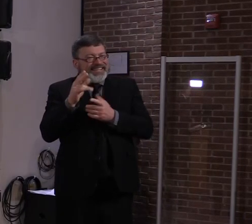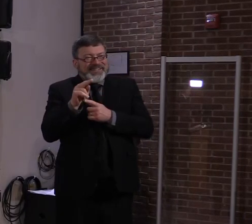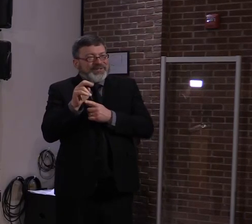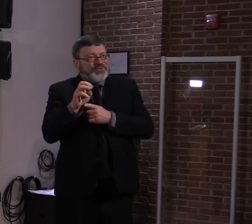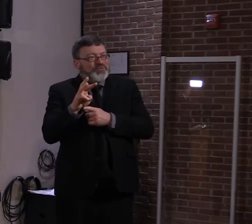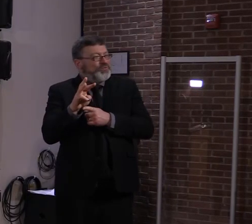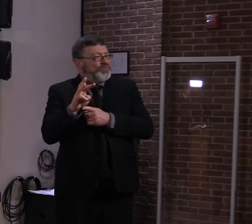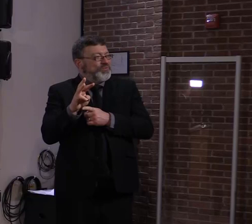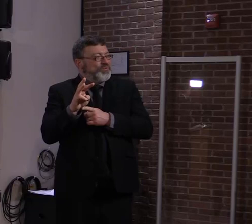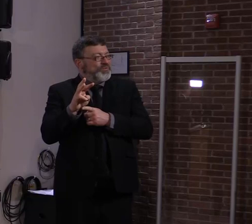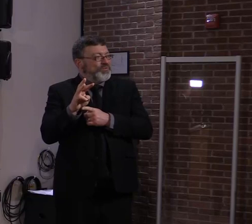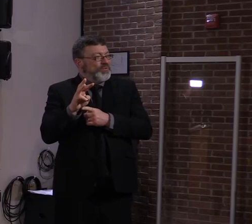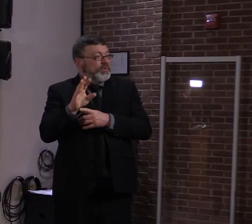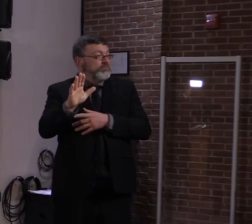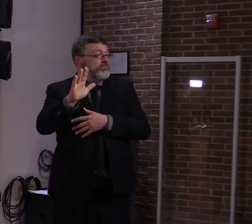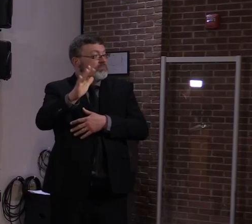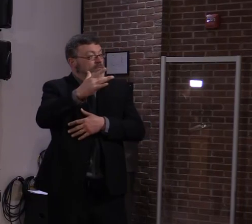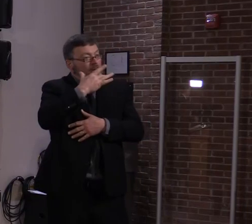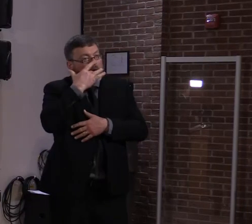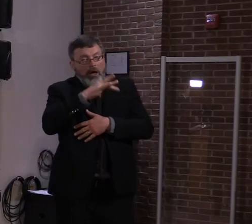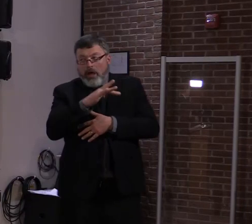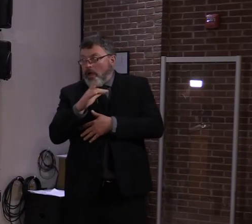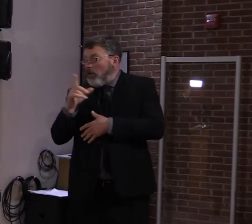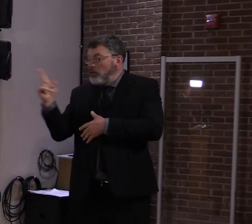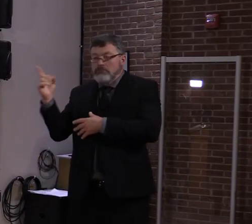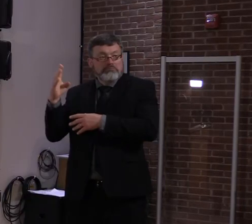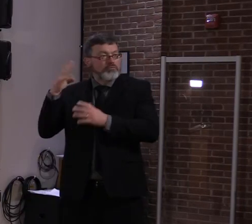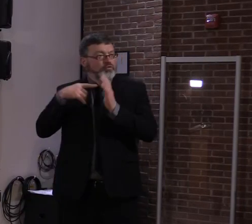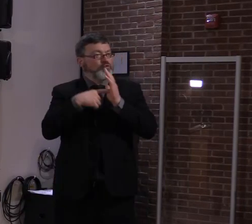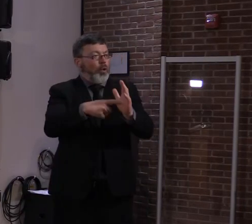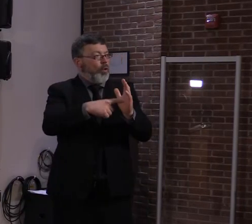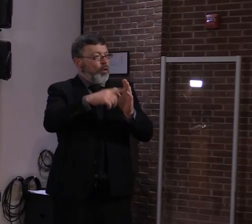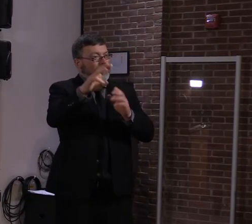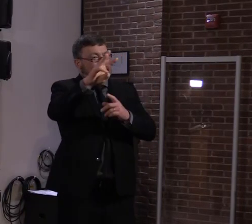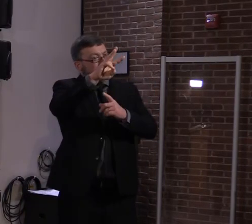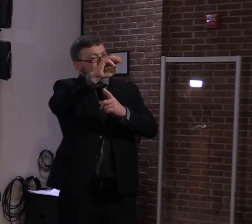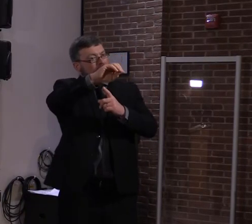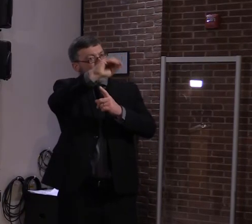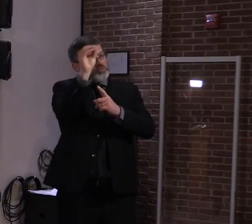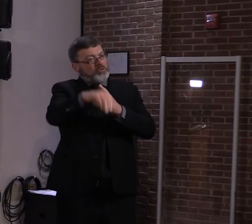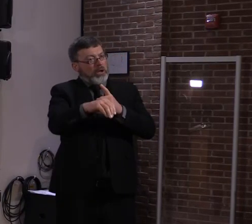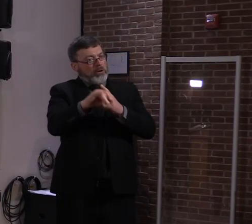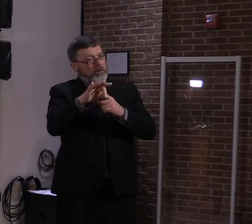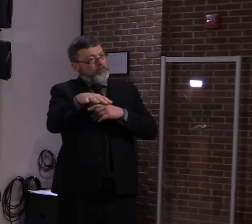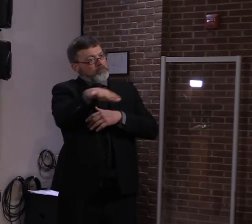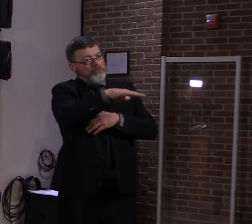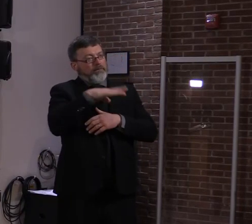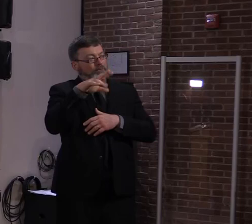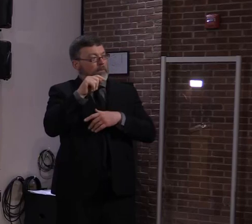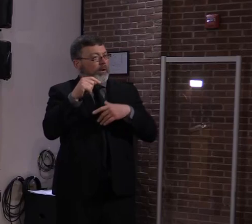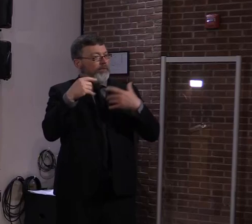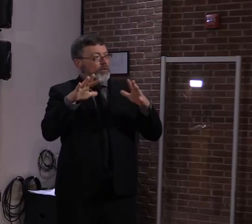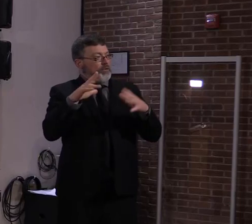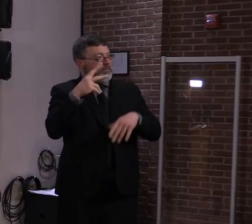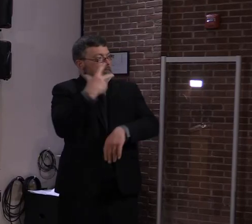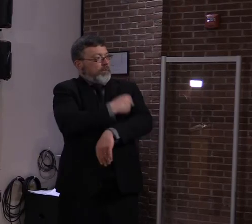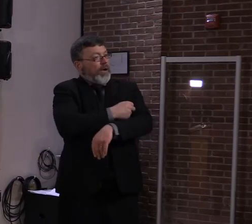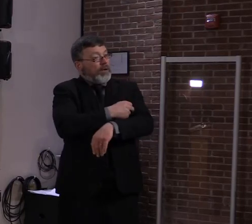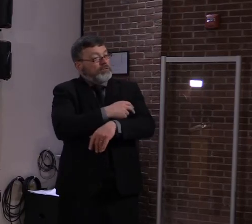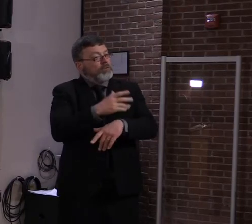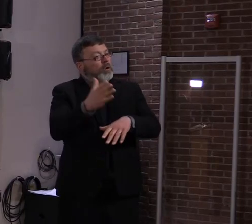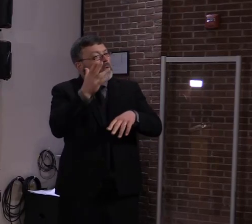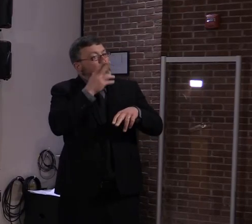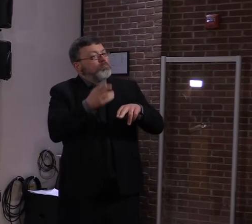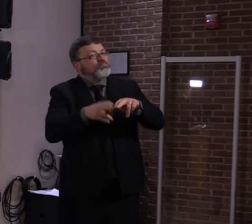is tremendous in some respects when you think about where we were a year ago. So times are changing. Our advice has